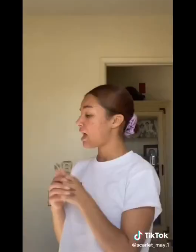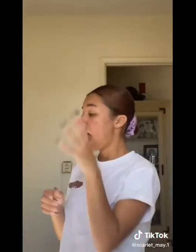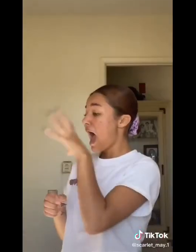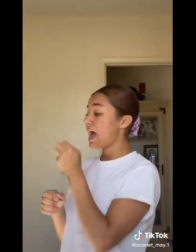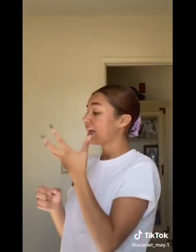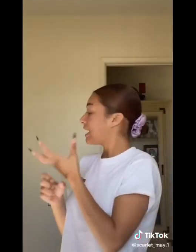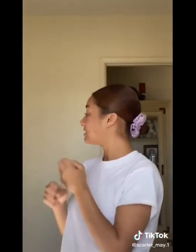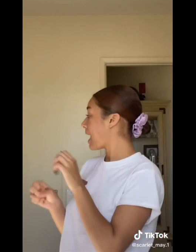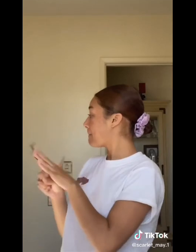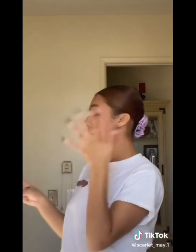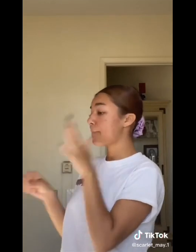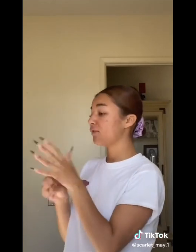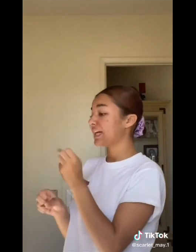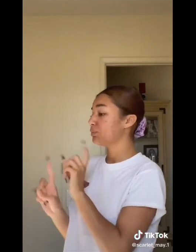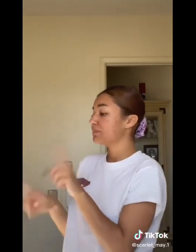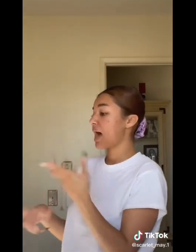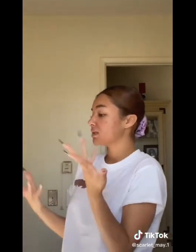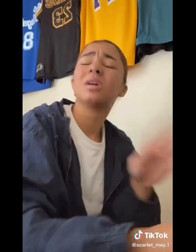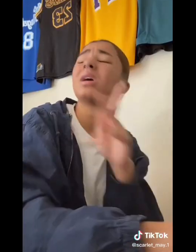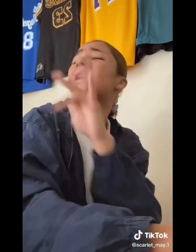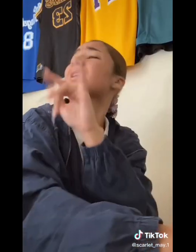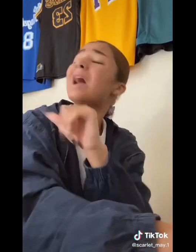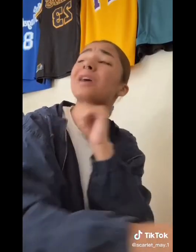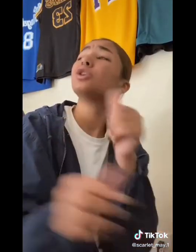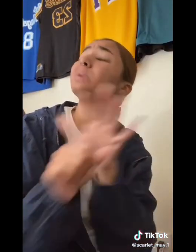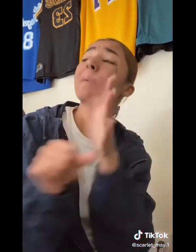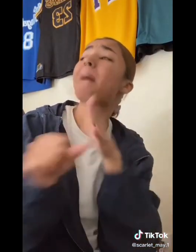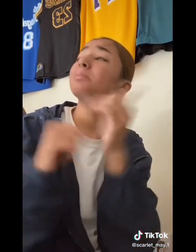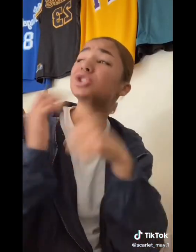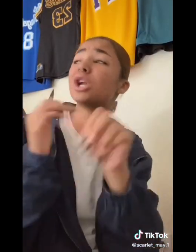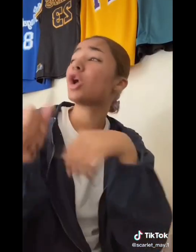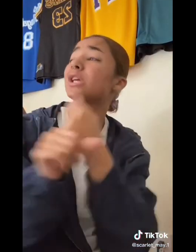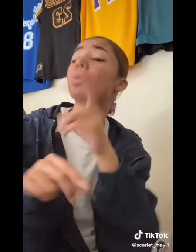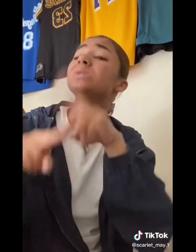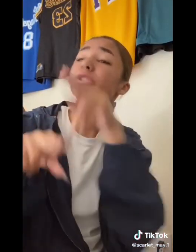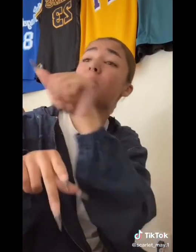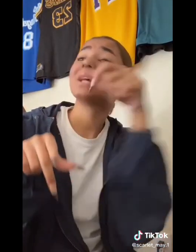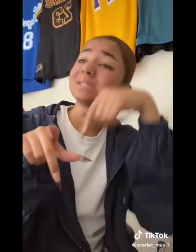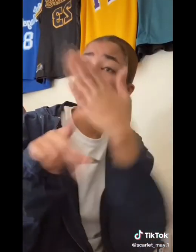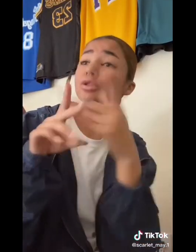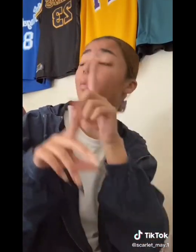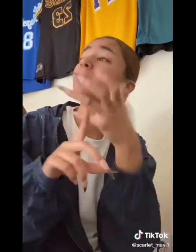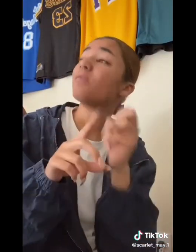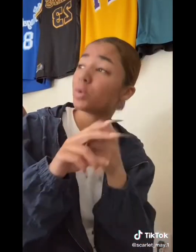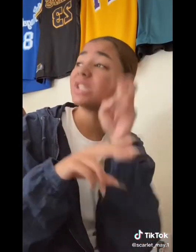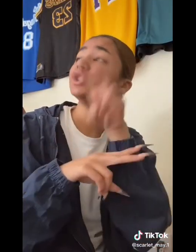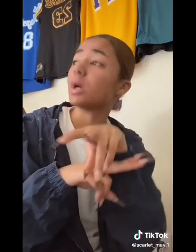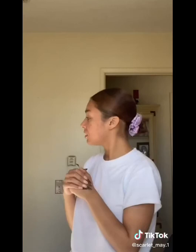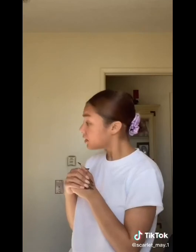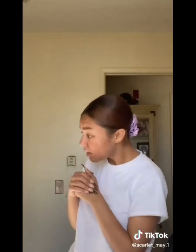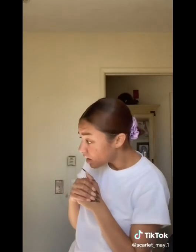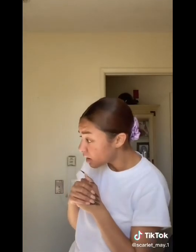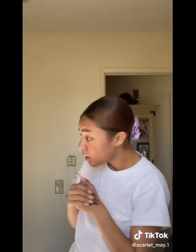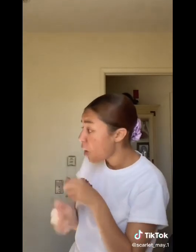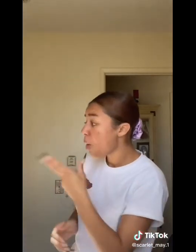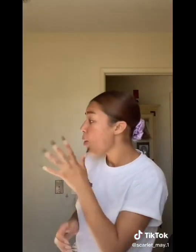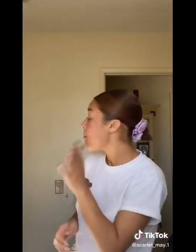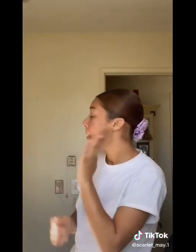I guess I gotta pop off to get a response, huh? Kyrie, you ain't pop shit all year. Go sit your ass down somewhere before you get jumped. Oh, mama would love